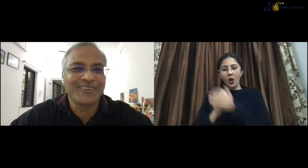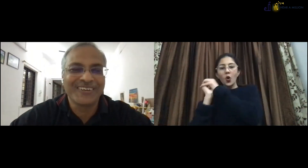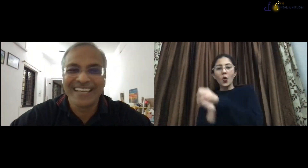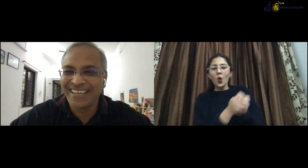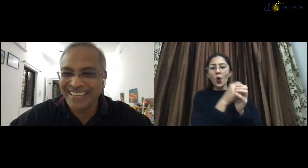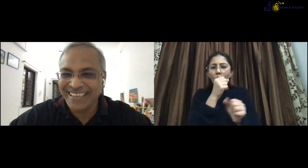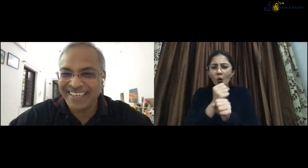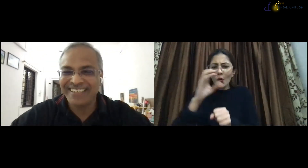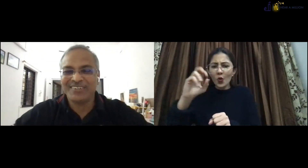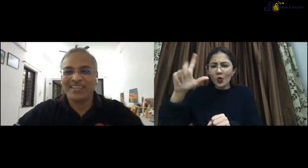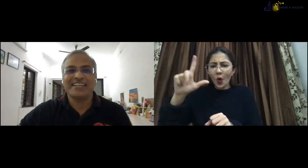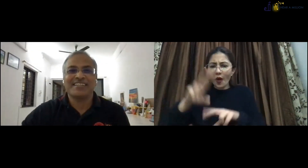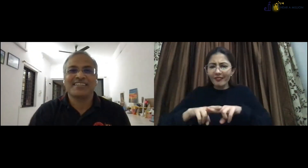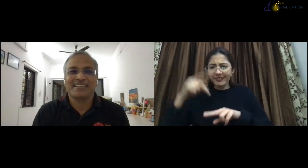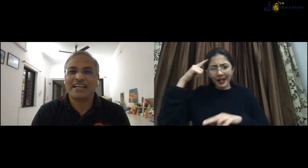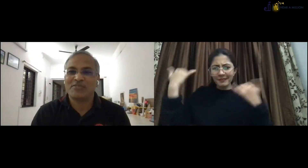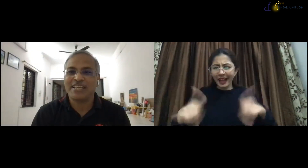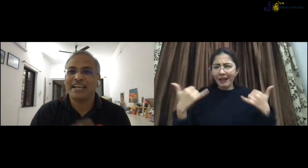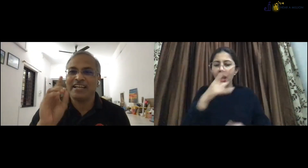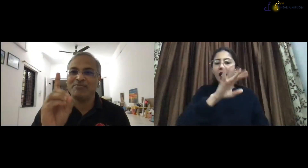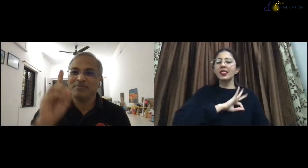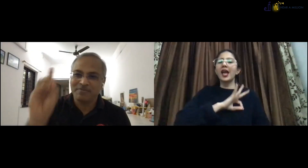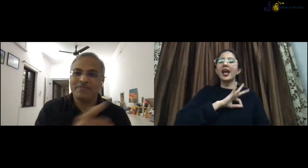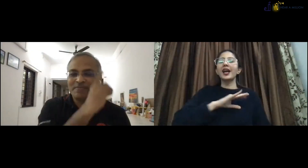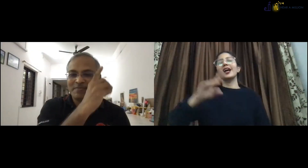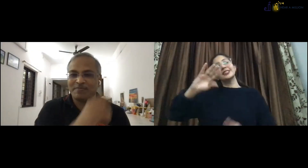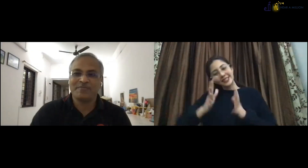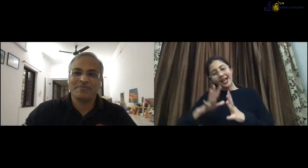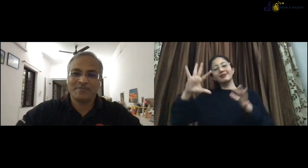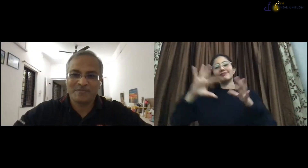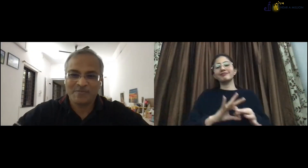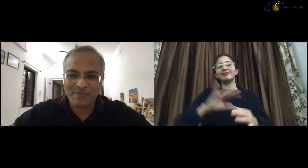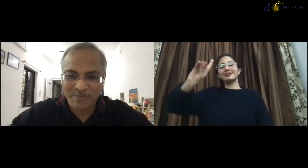golf. So that is my sign name.